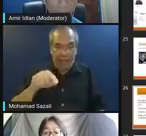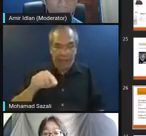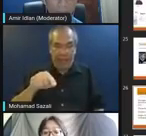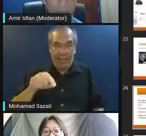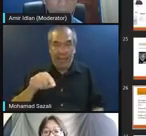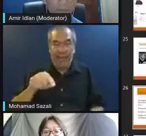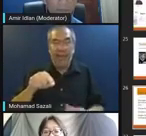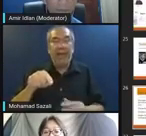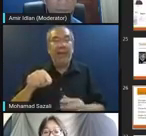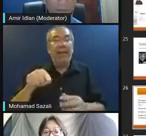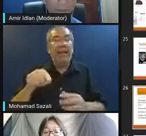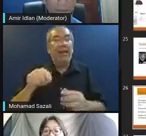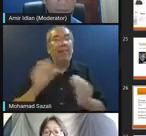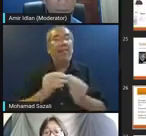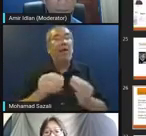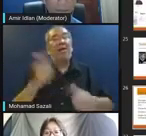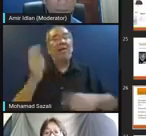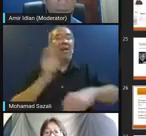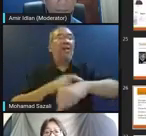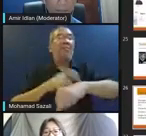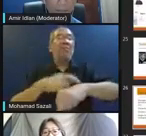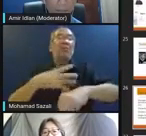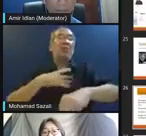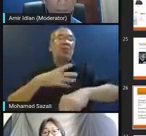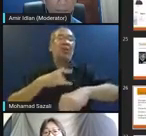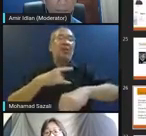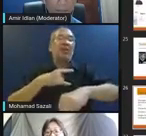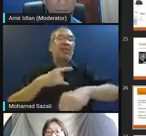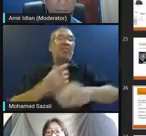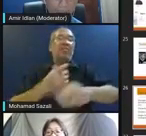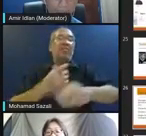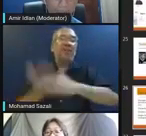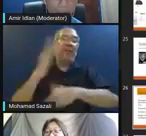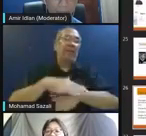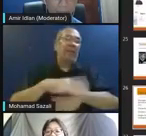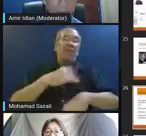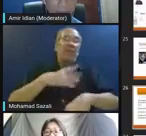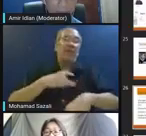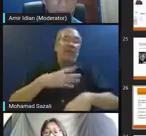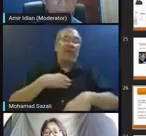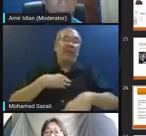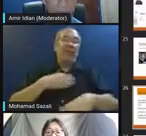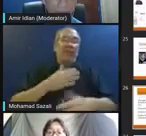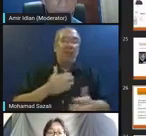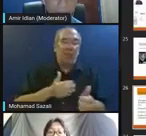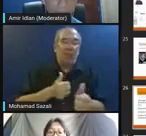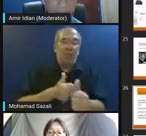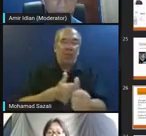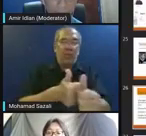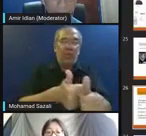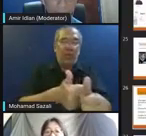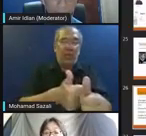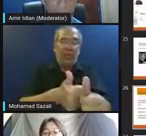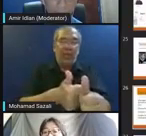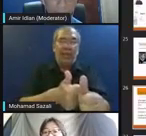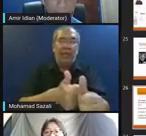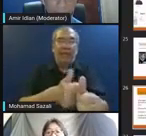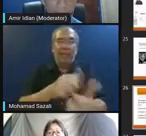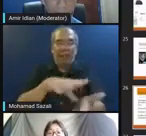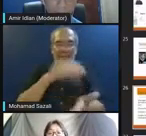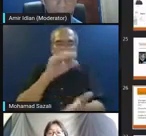online together with us. So there are ways for us to to propose a online class with all of